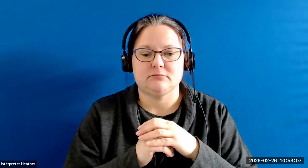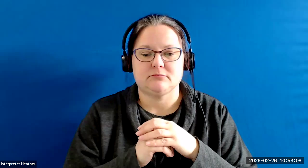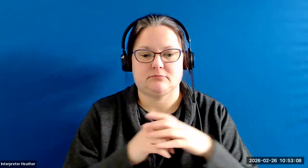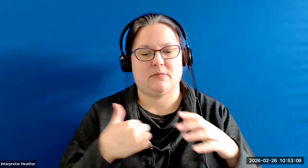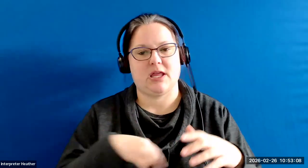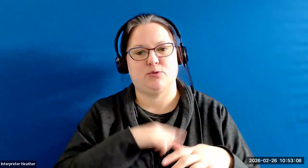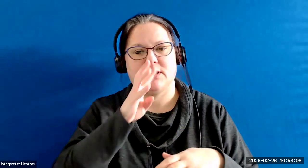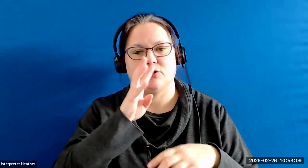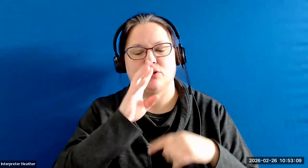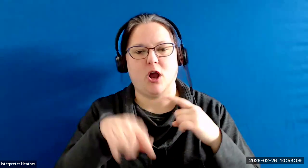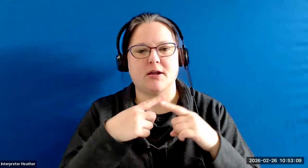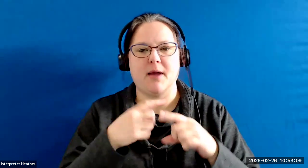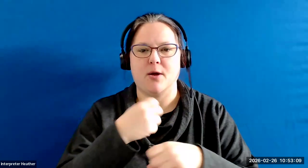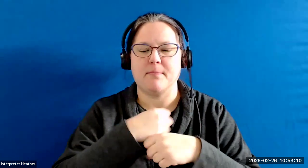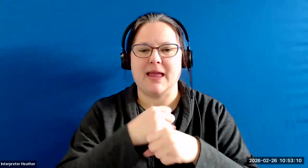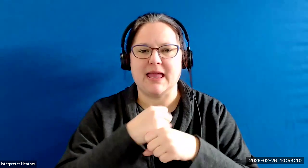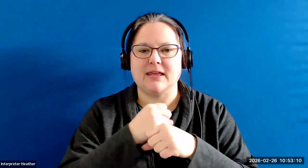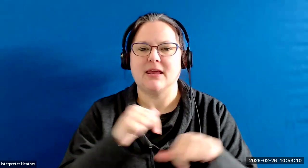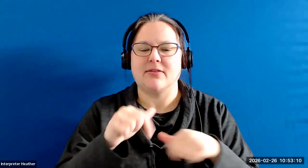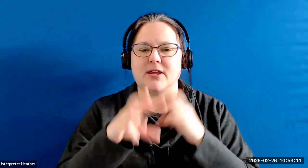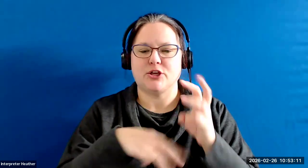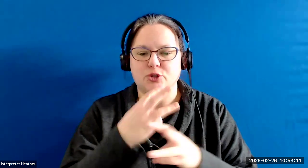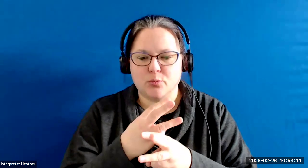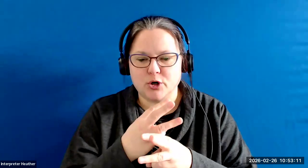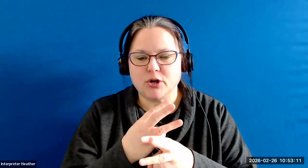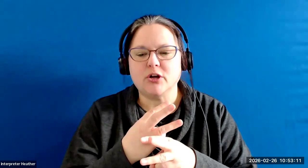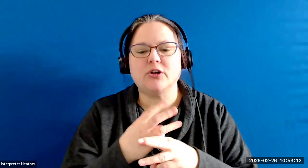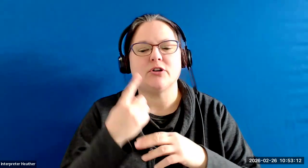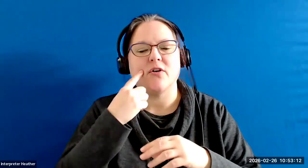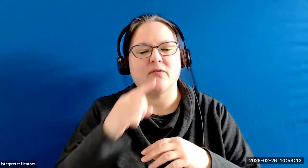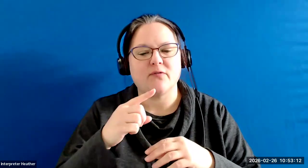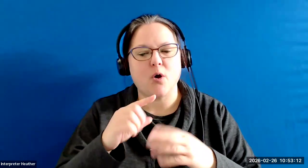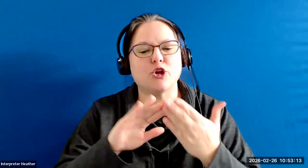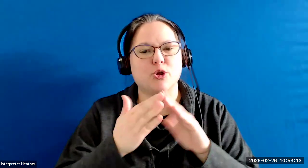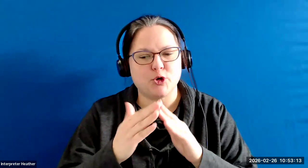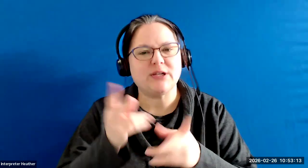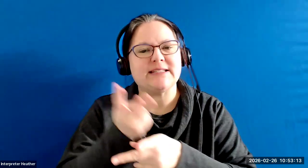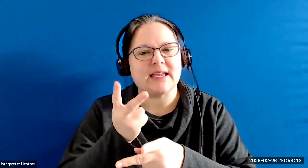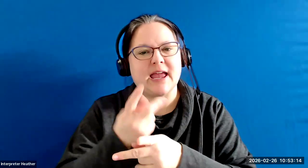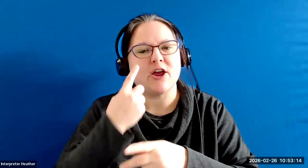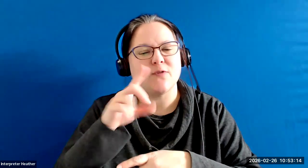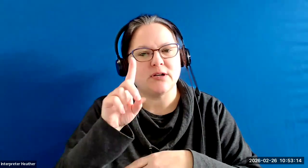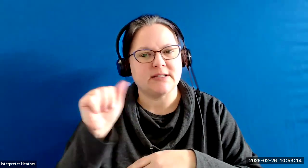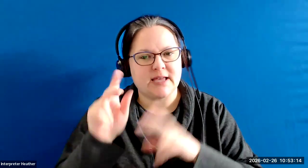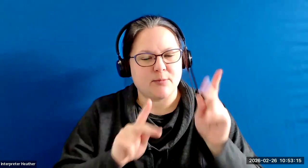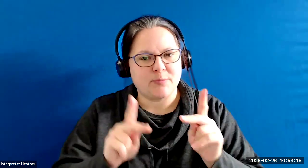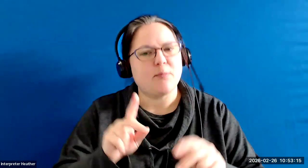building a world where for communities of care for disabled folks, we need to acknowledge